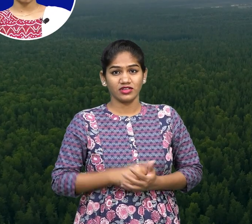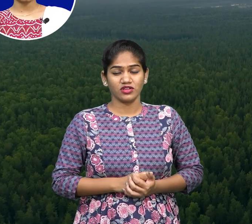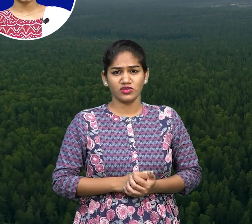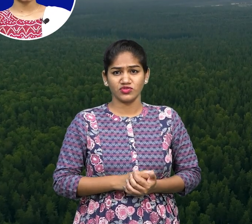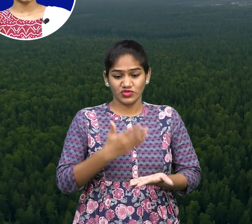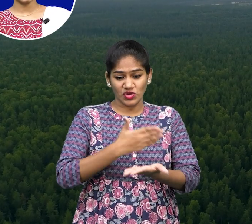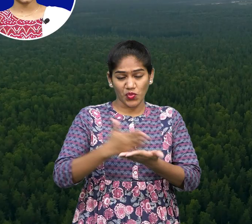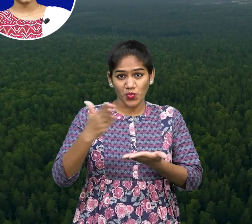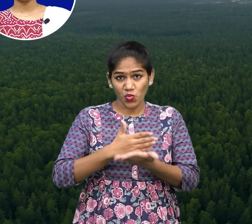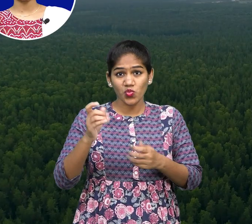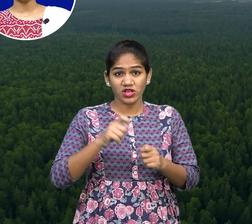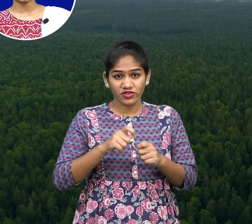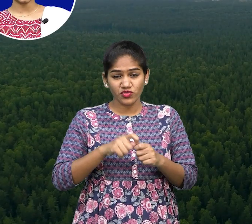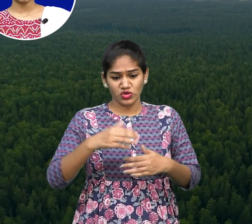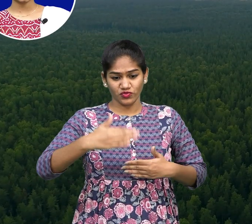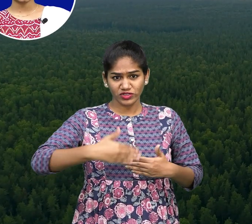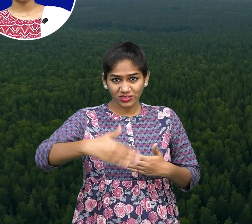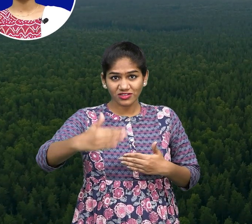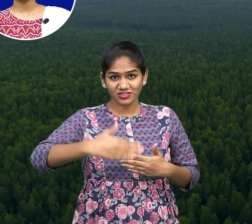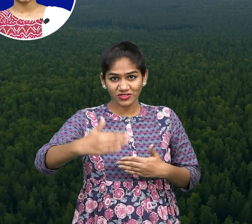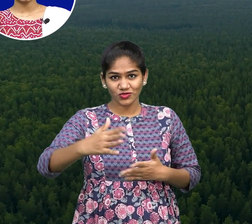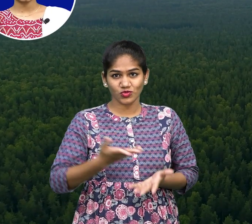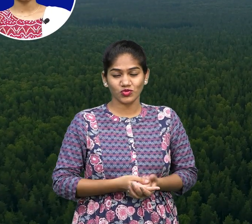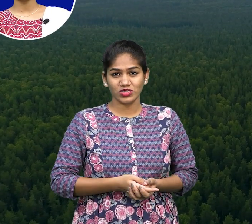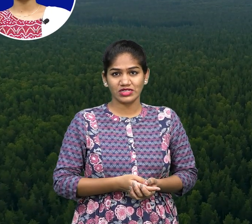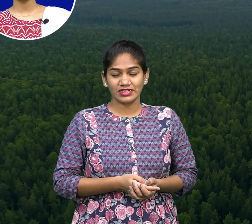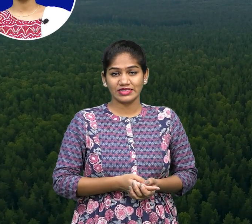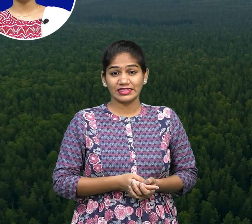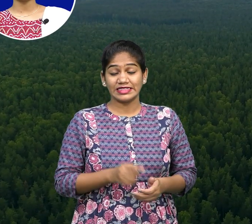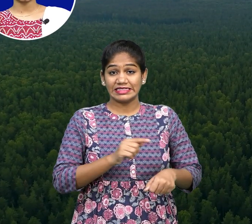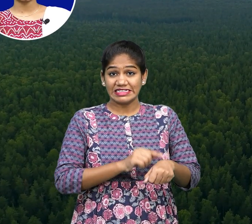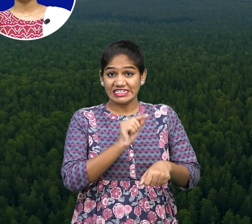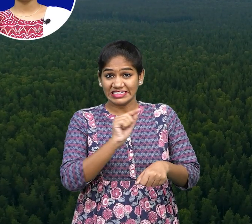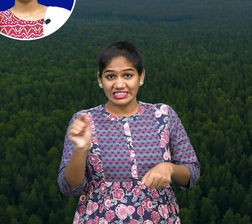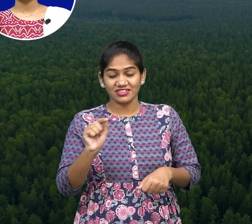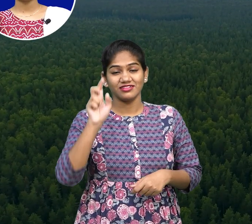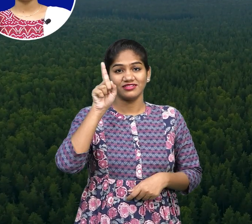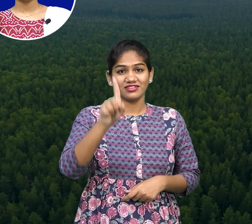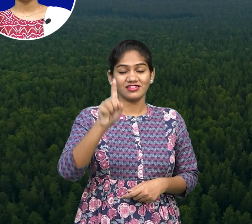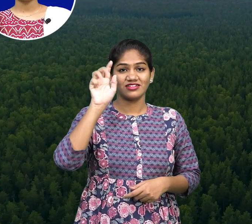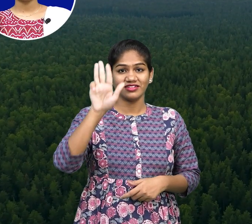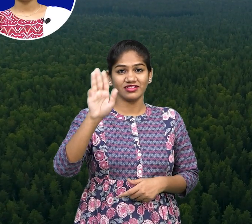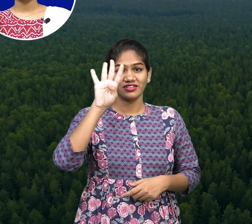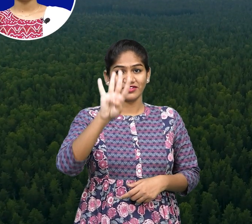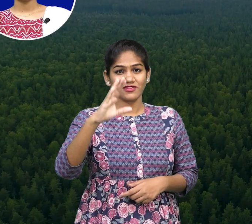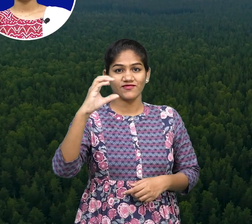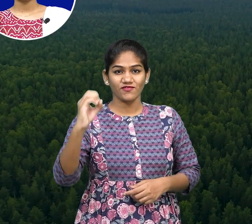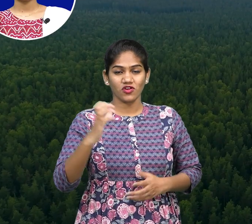mopping operations continued till 1940.